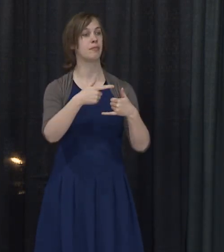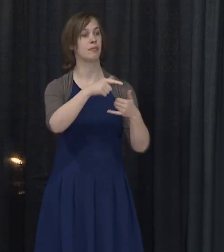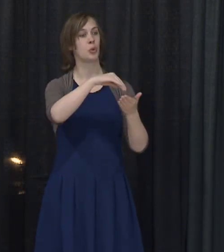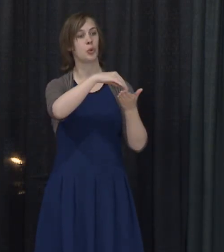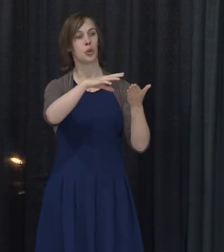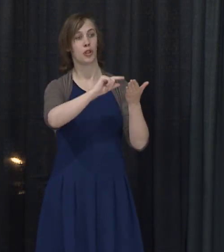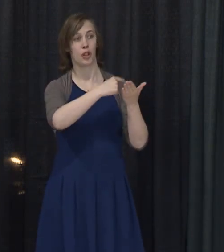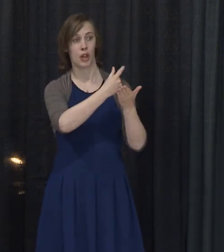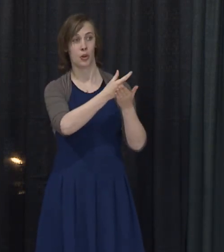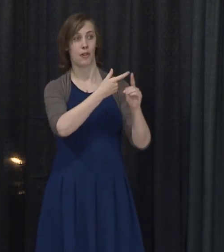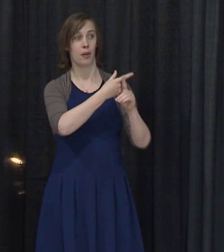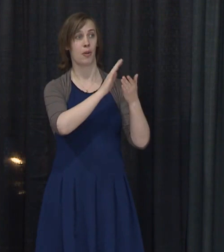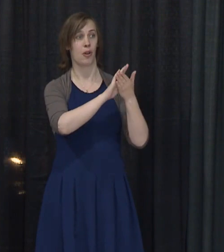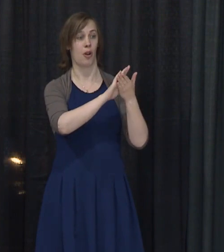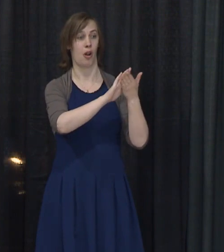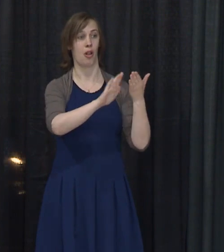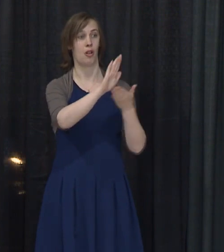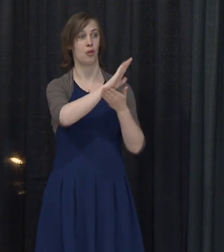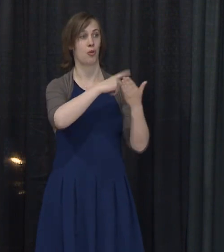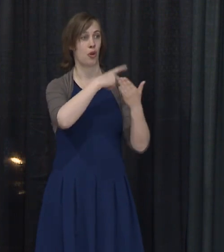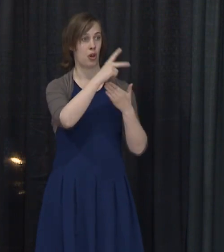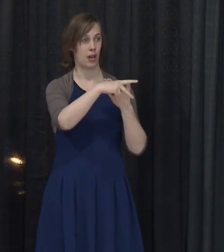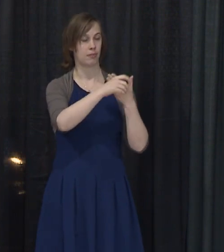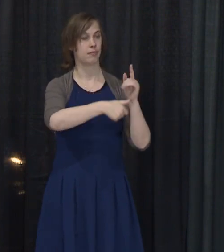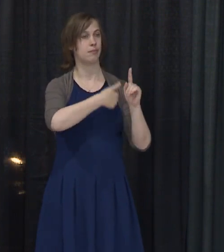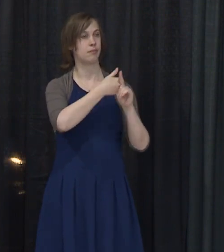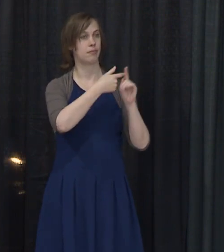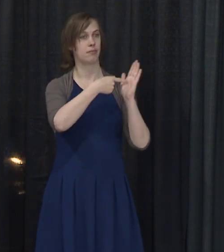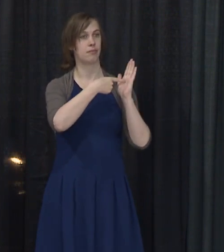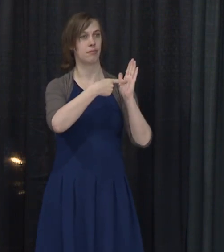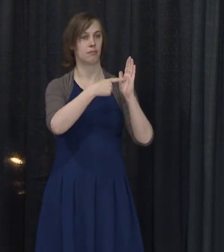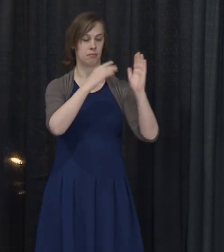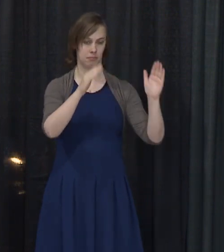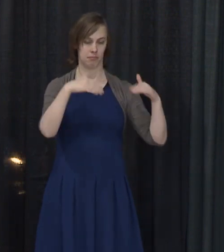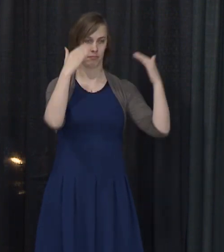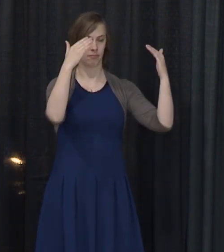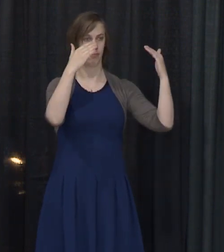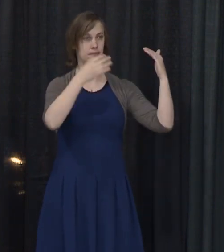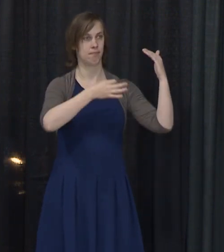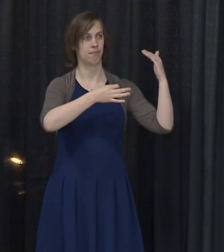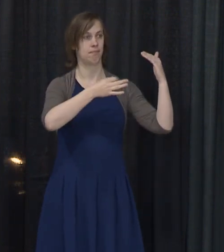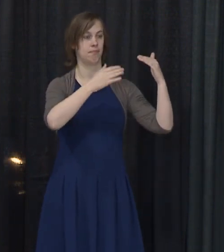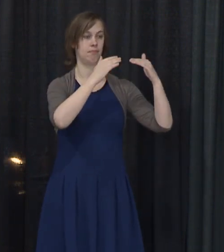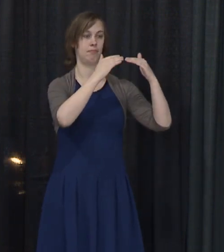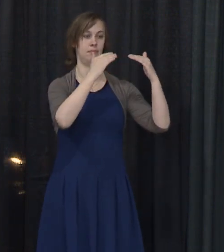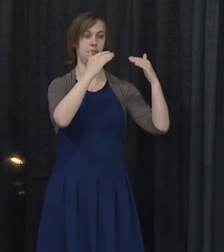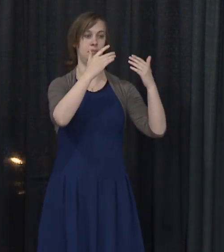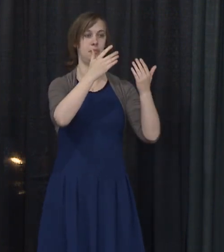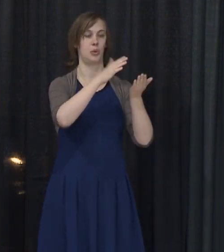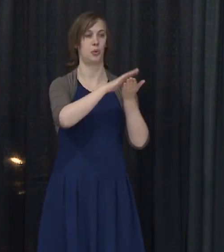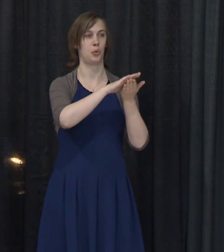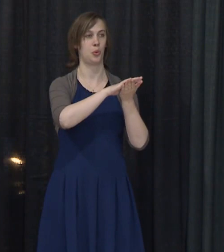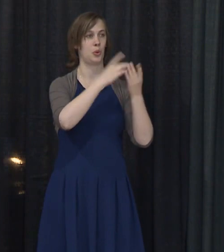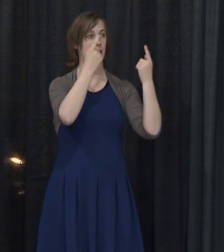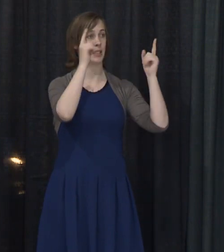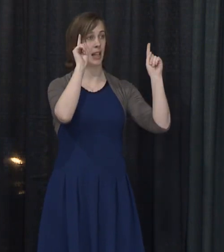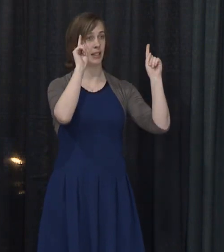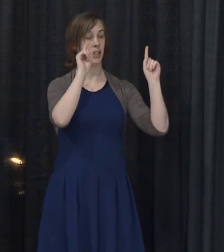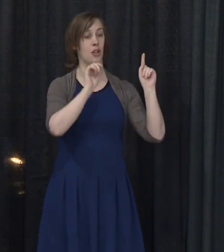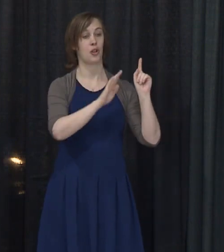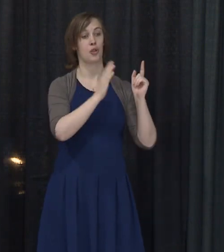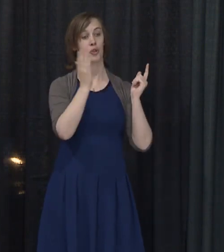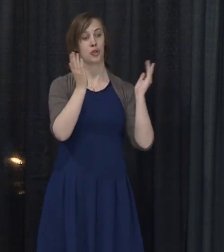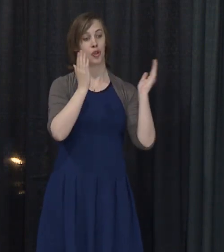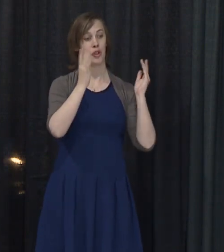college program who has demonstrated outstanding academic achievement and whose service and leadership has made the difference